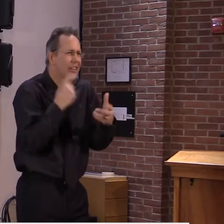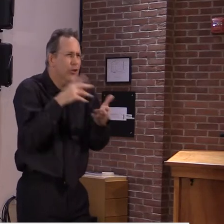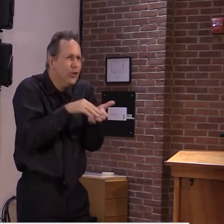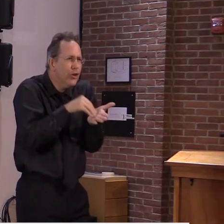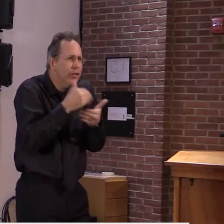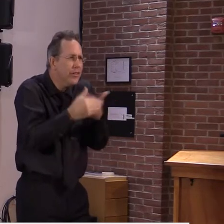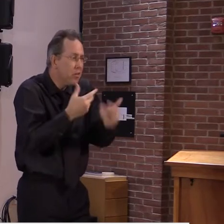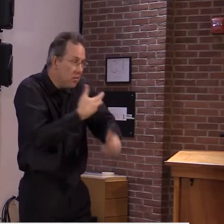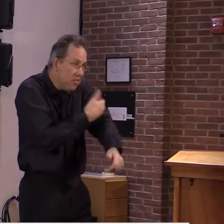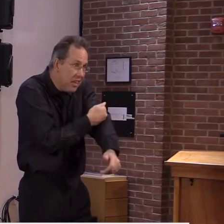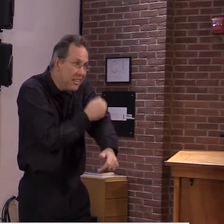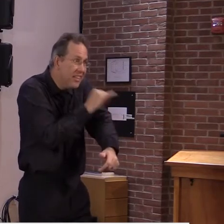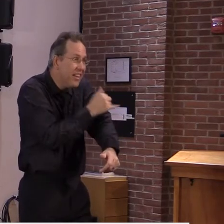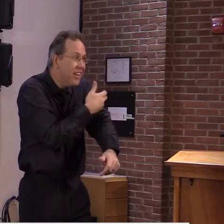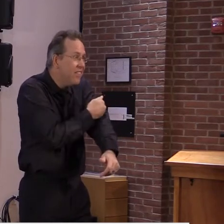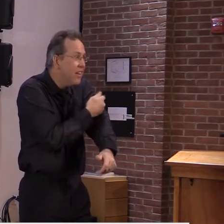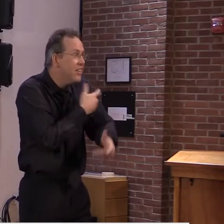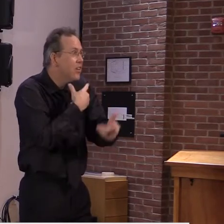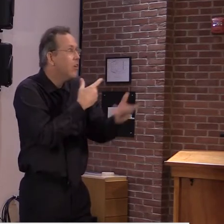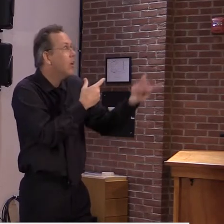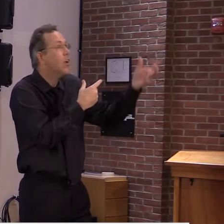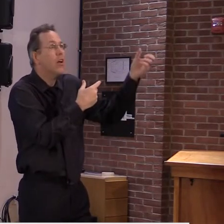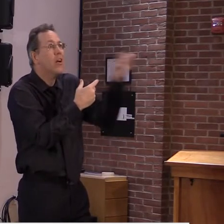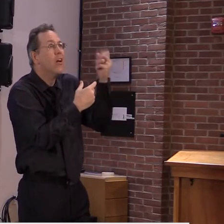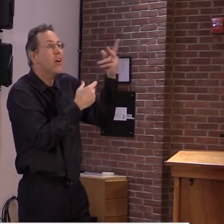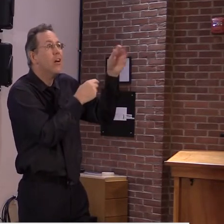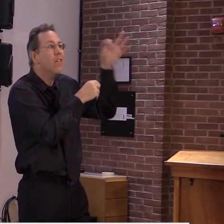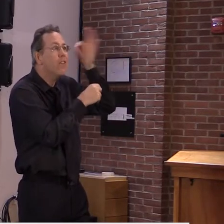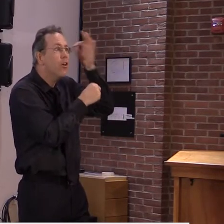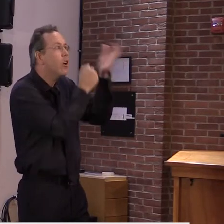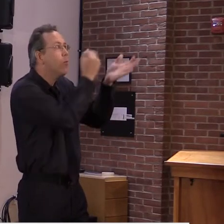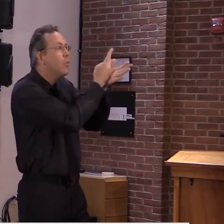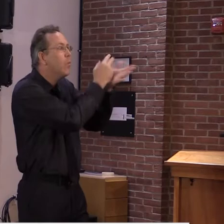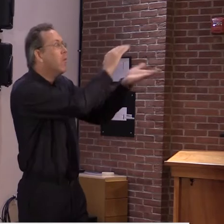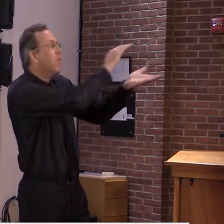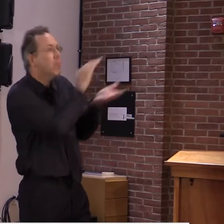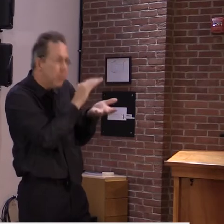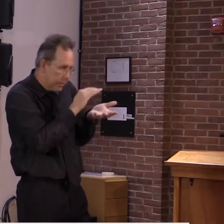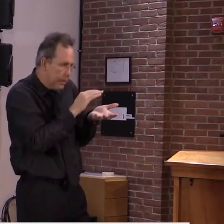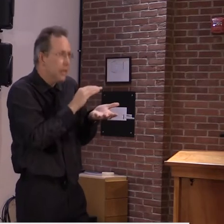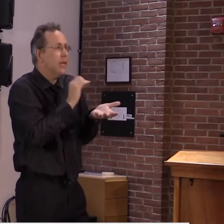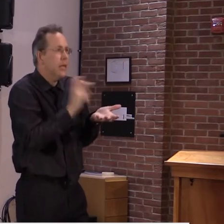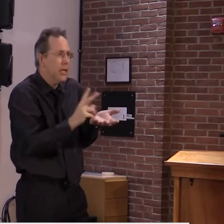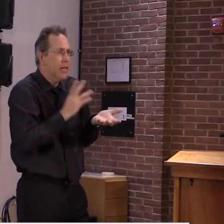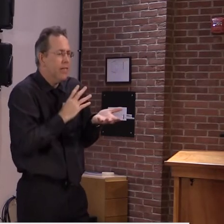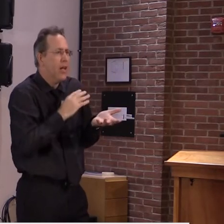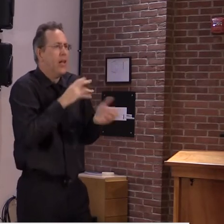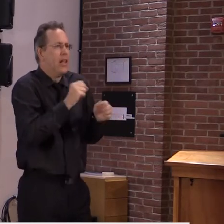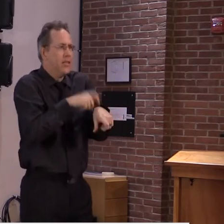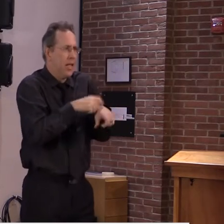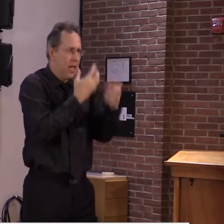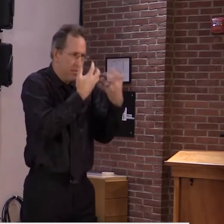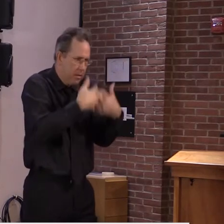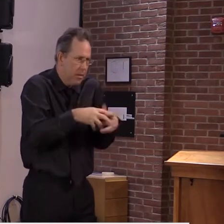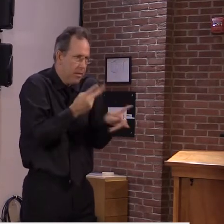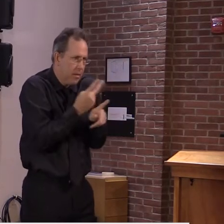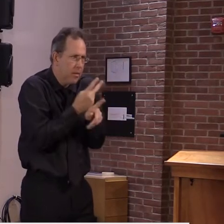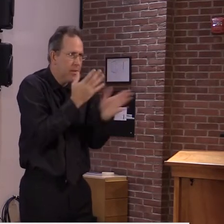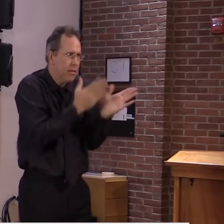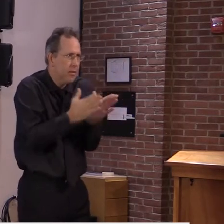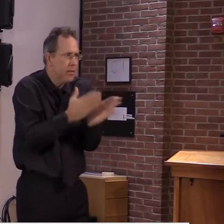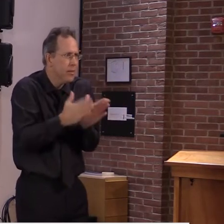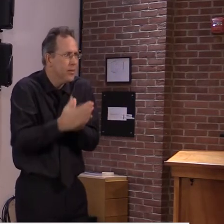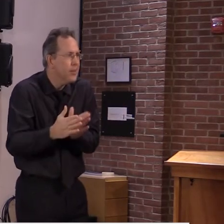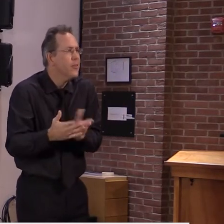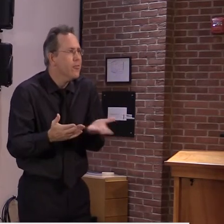terms of getting it to the right places at the right time, but there were all the issues about, what do we know about this vaccine?